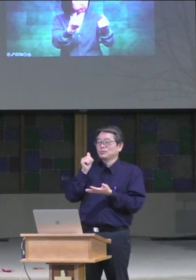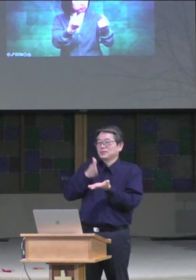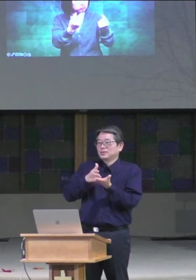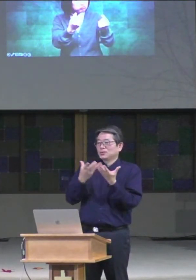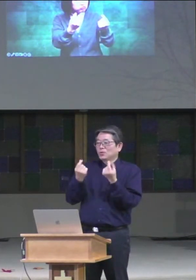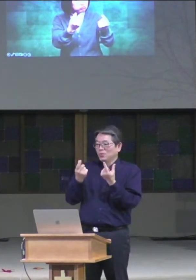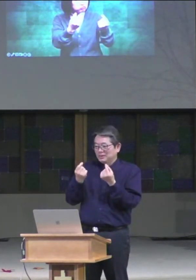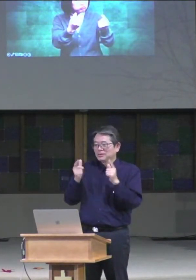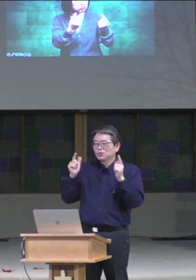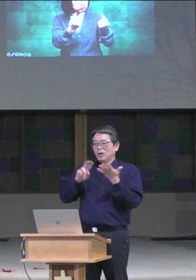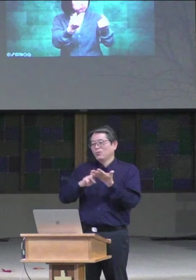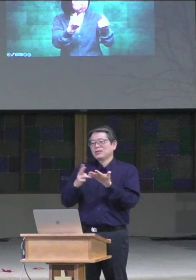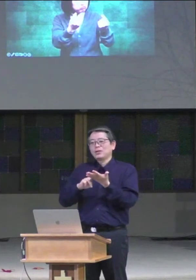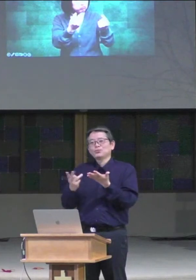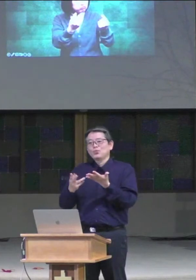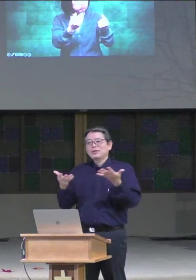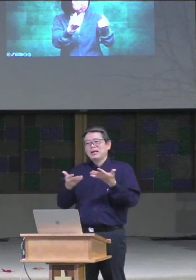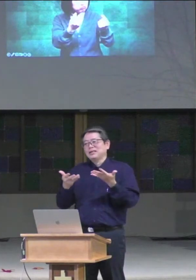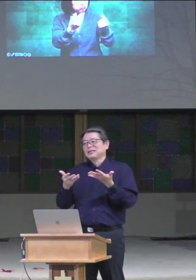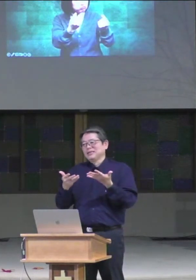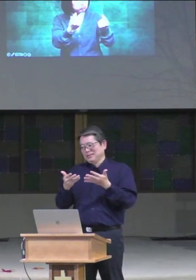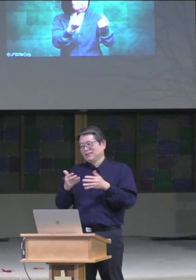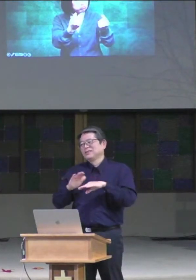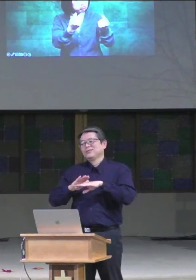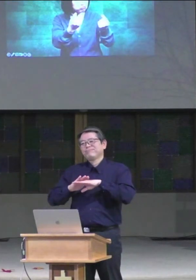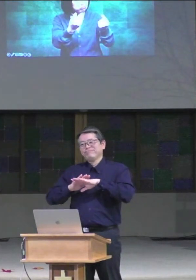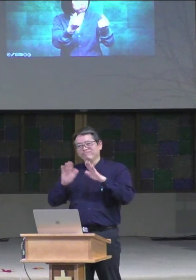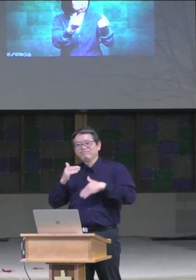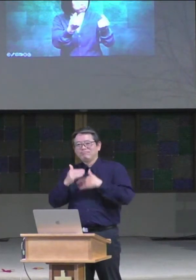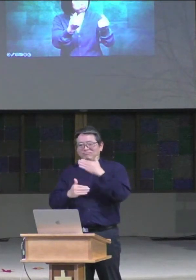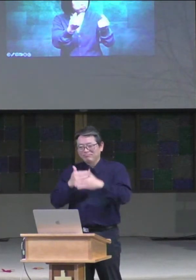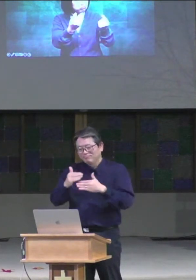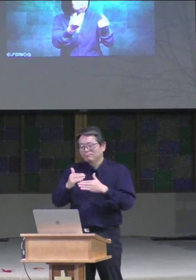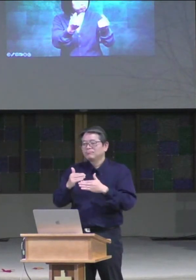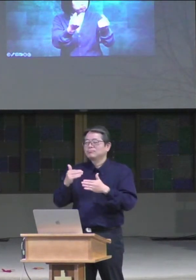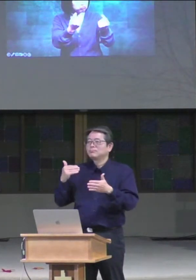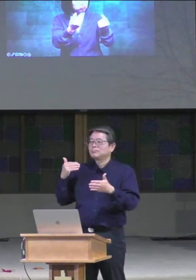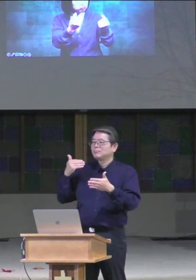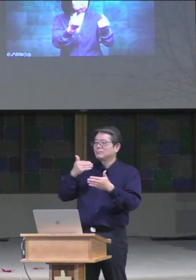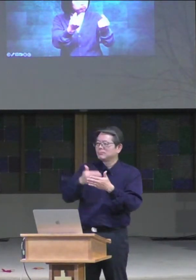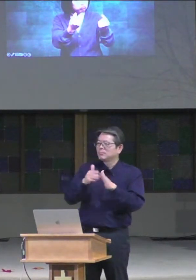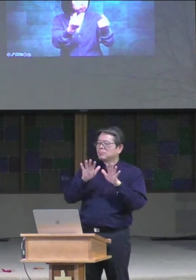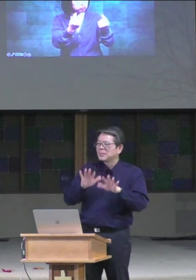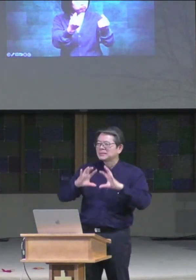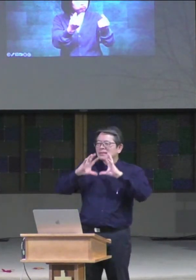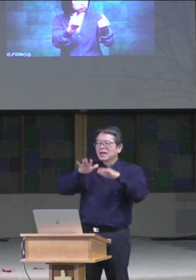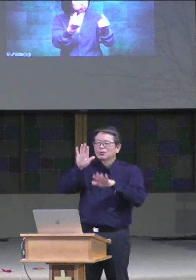So like I was saying before, we have a sign language Bible translation, and we've been working on it,